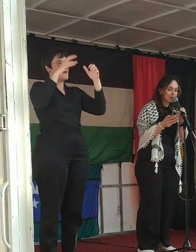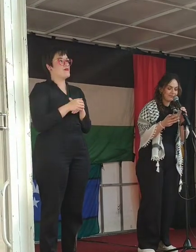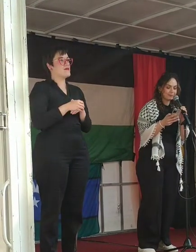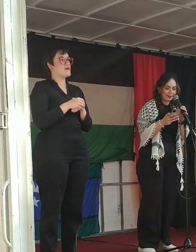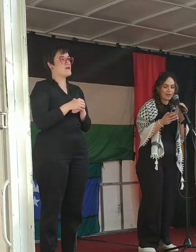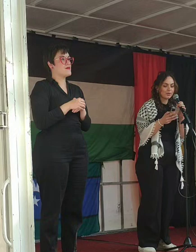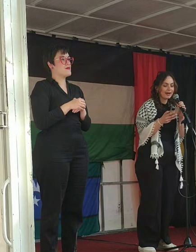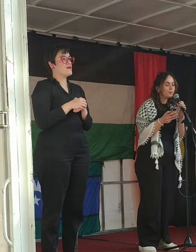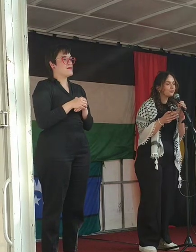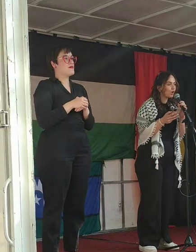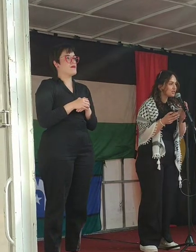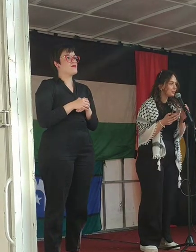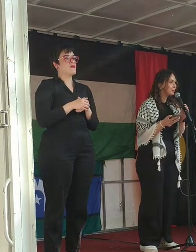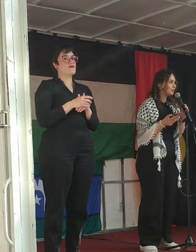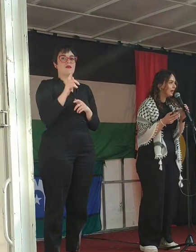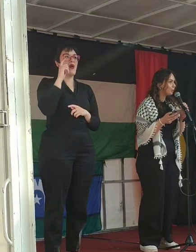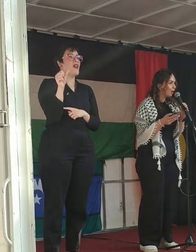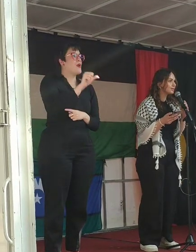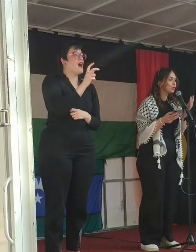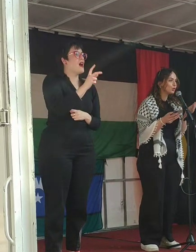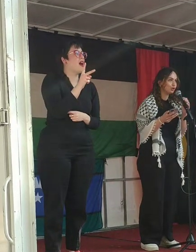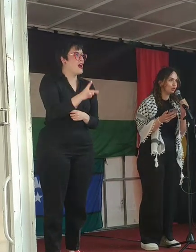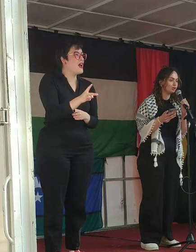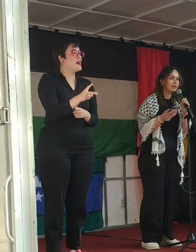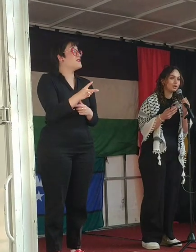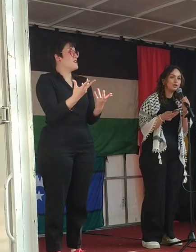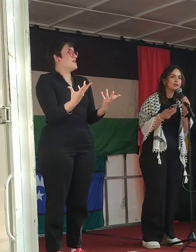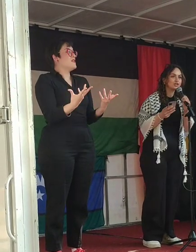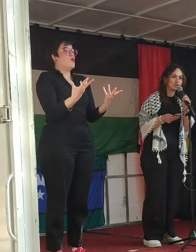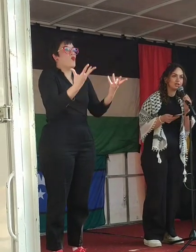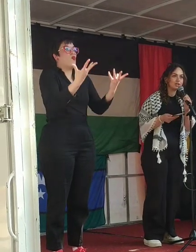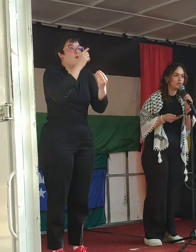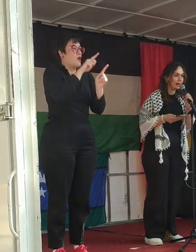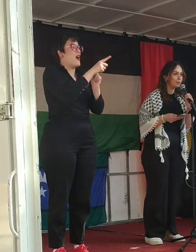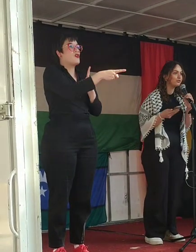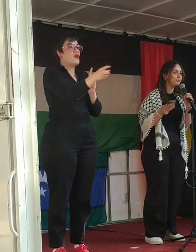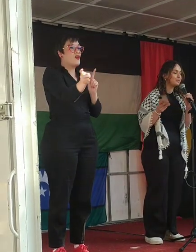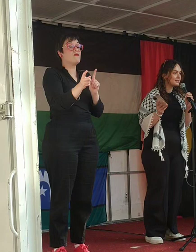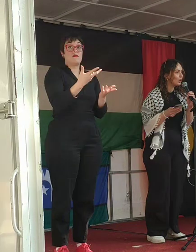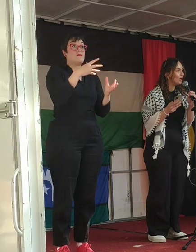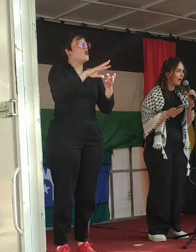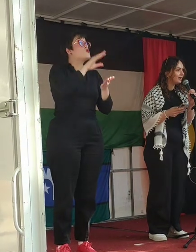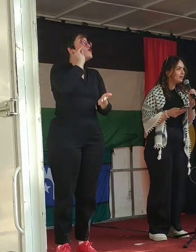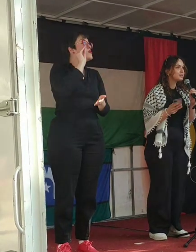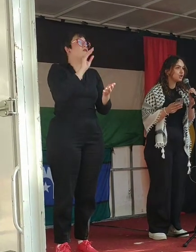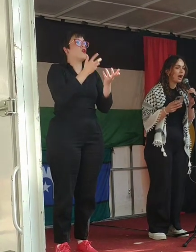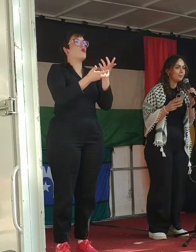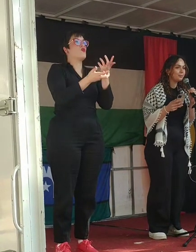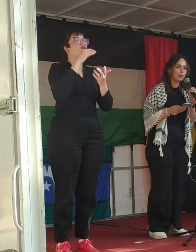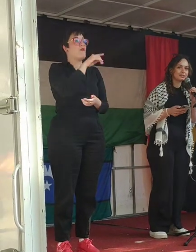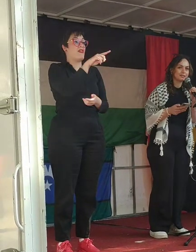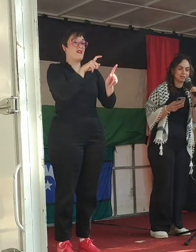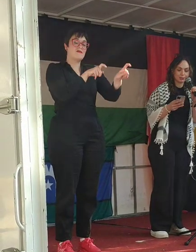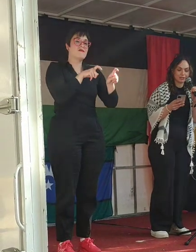We will have it back on behalf of conscious people around the world, including you, including the students of Melbourne who have been staying overnight to try